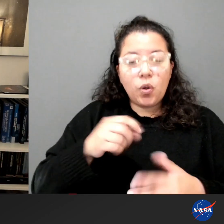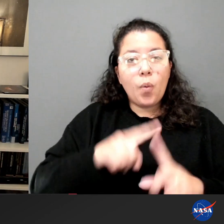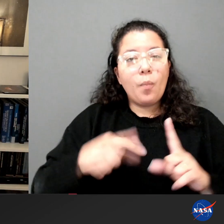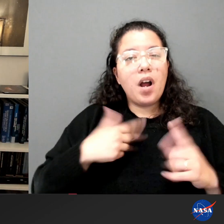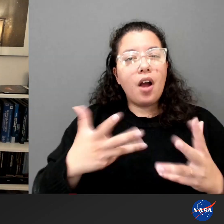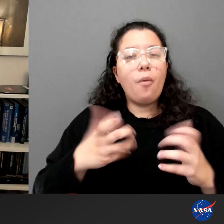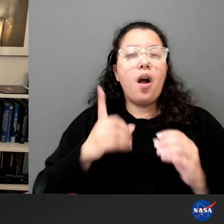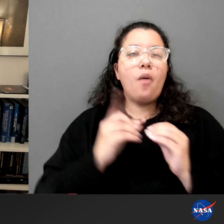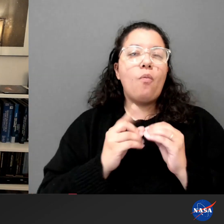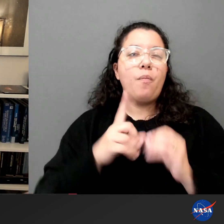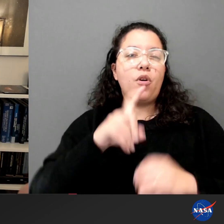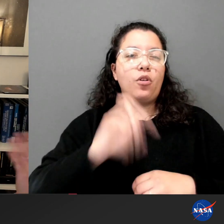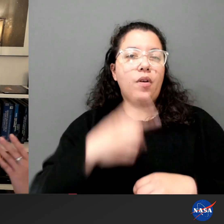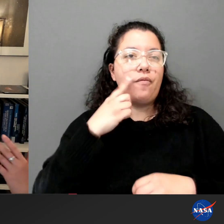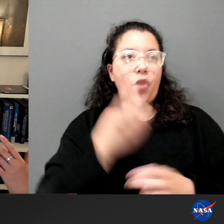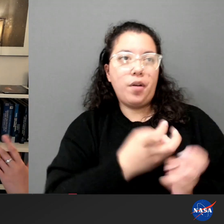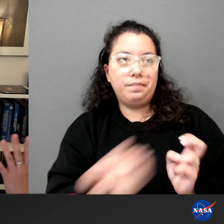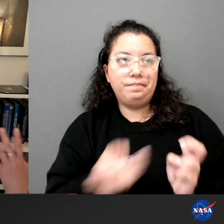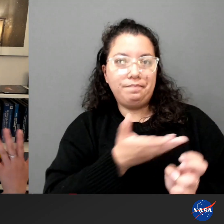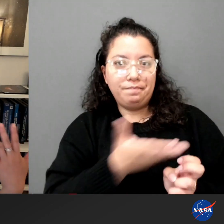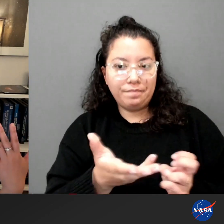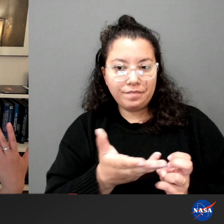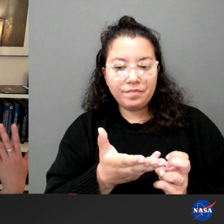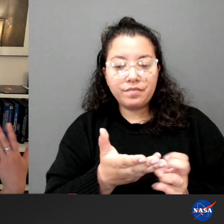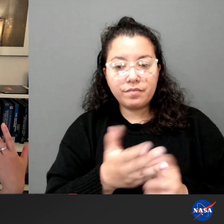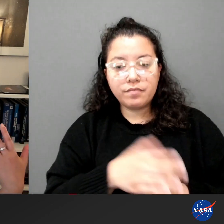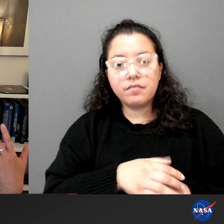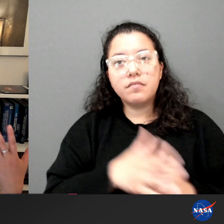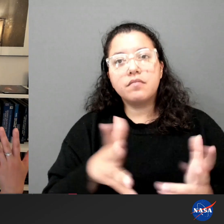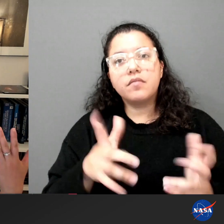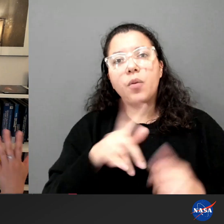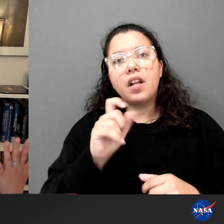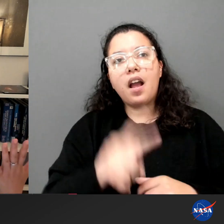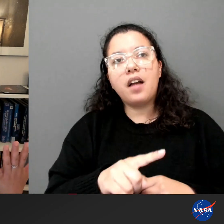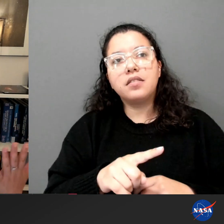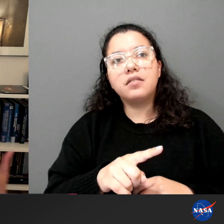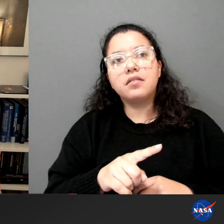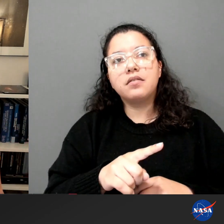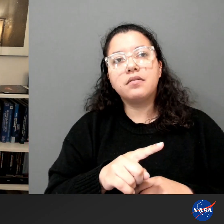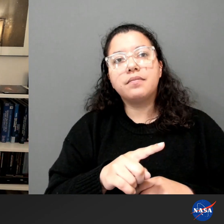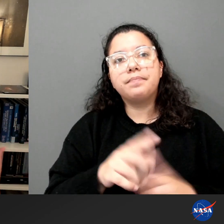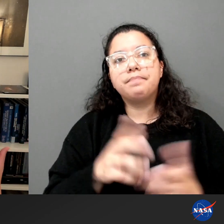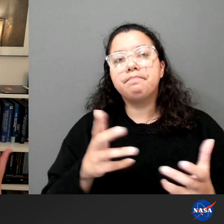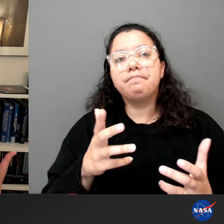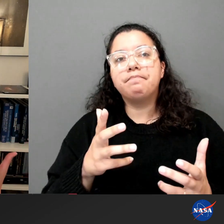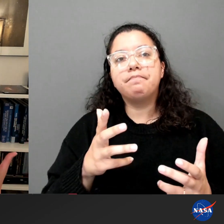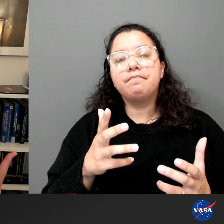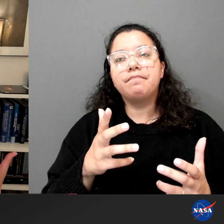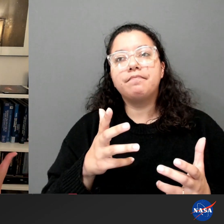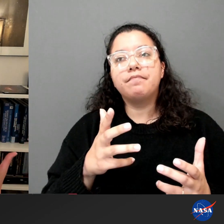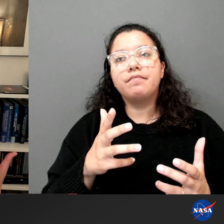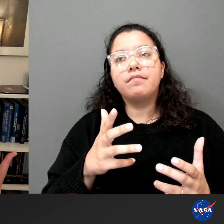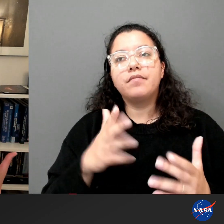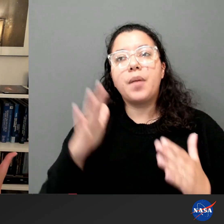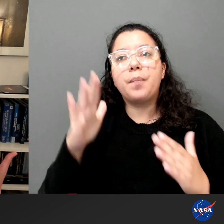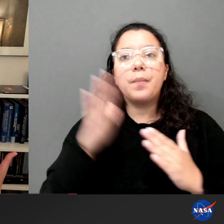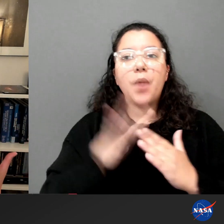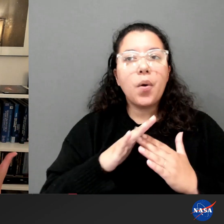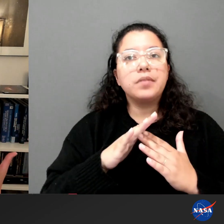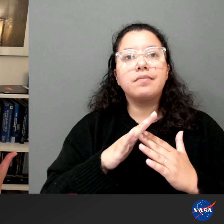our panelists and ask you, what is the biggest surprise or the most